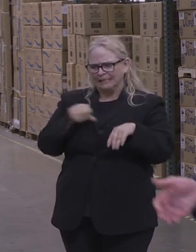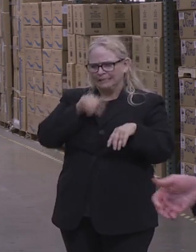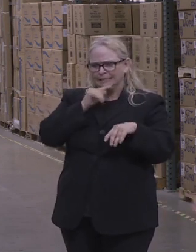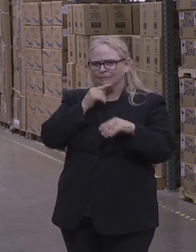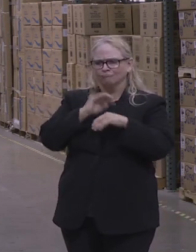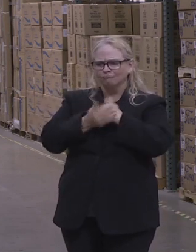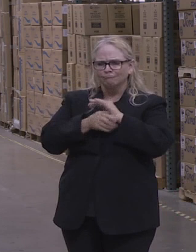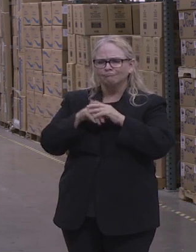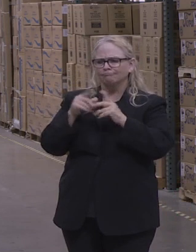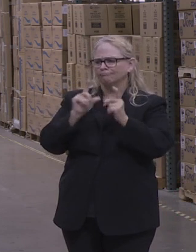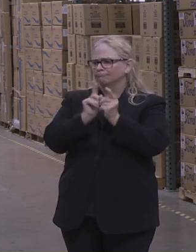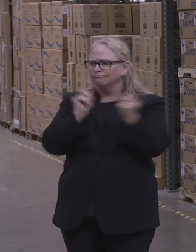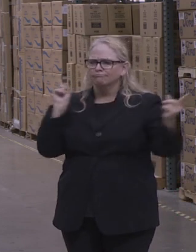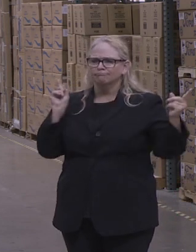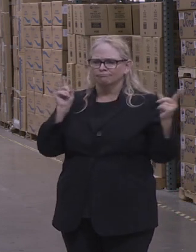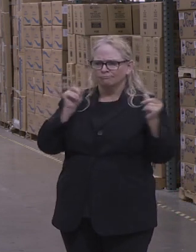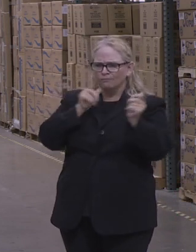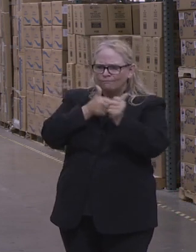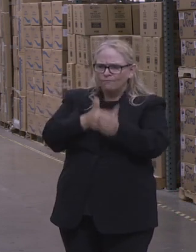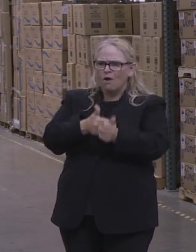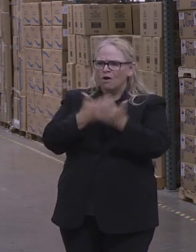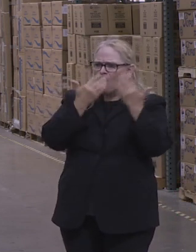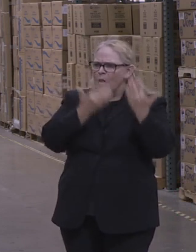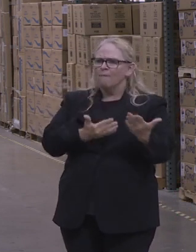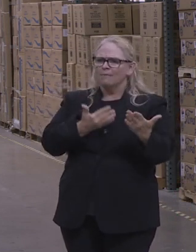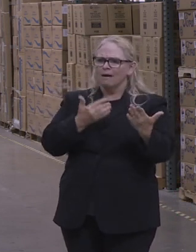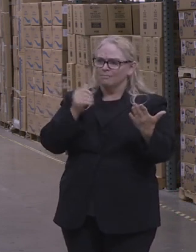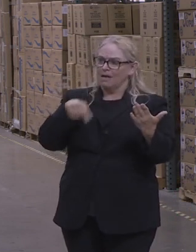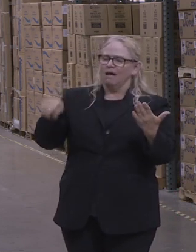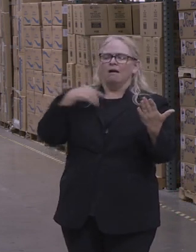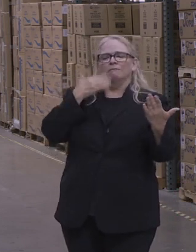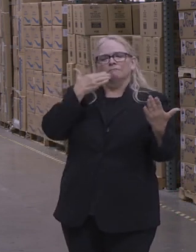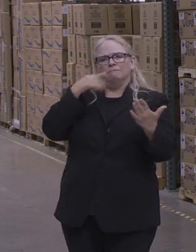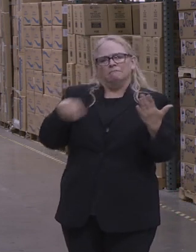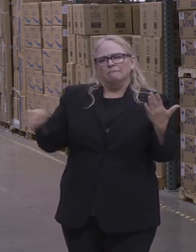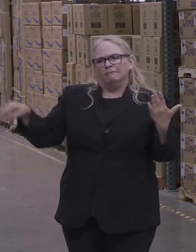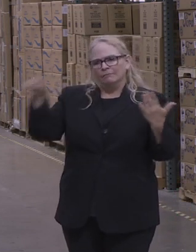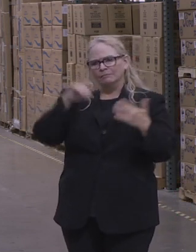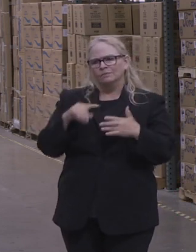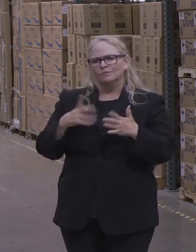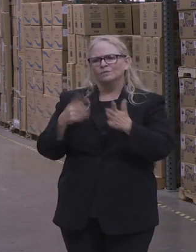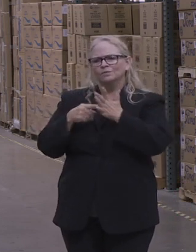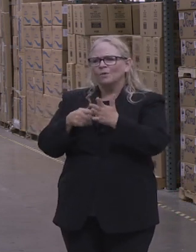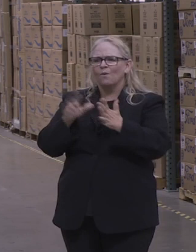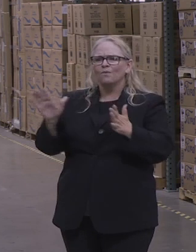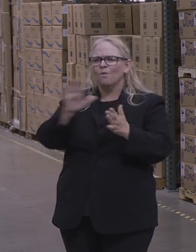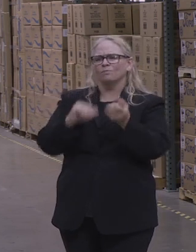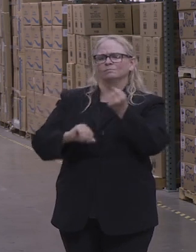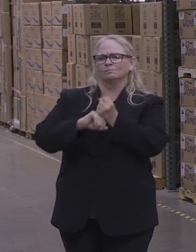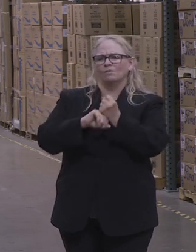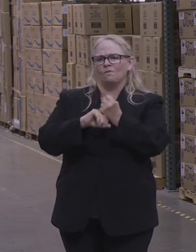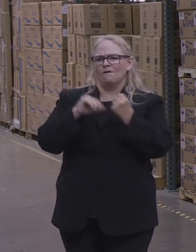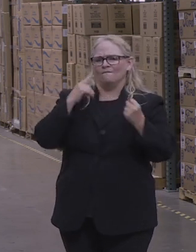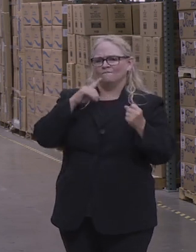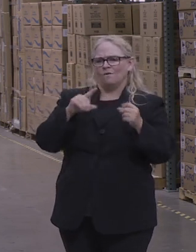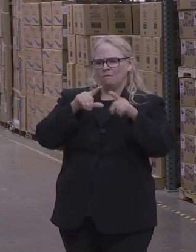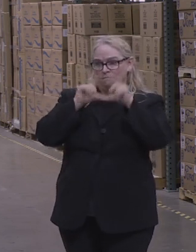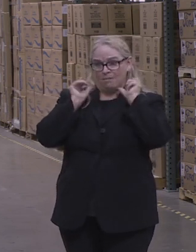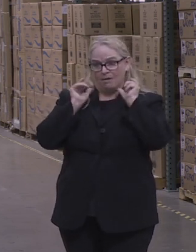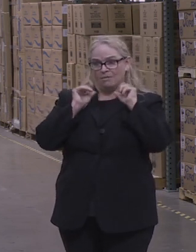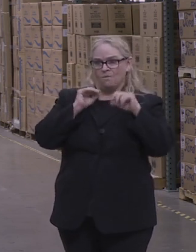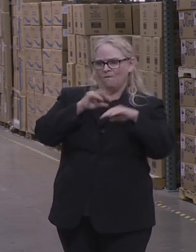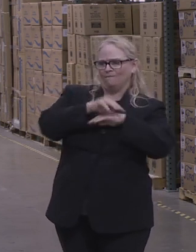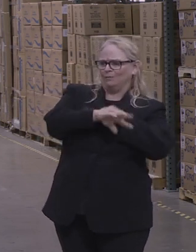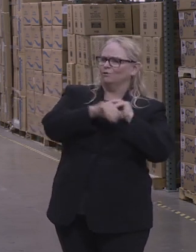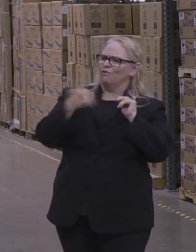and demonstrably example that through the substance and symbolism of wearing a face covering, not only to protect themselves, protect their loved ones. I